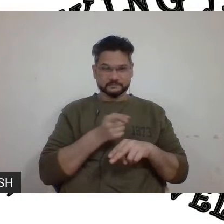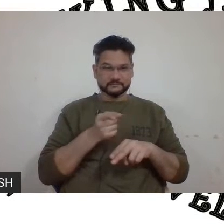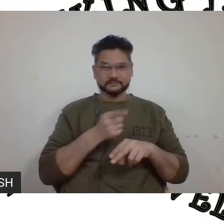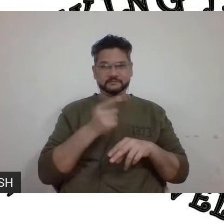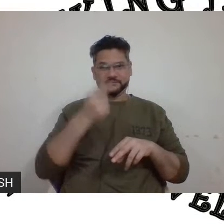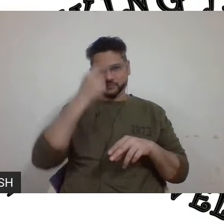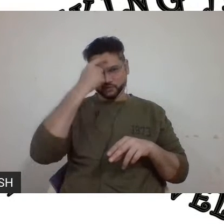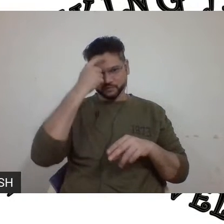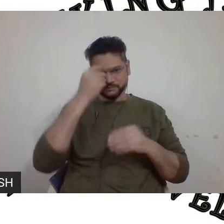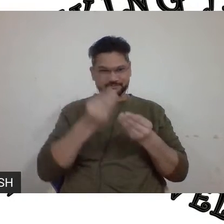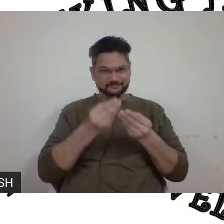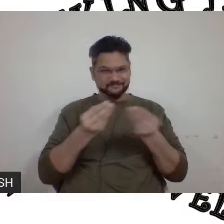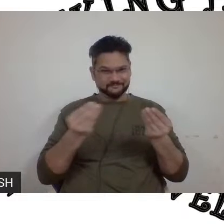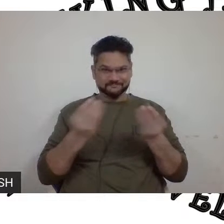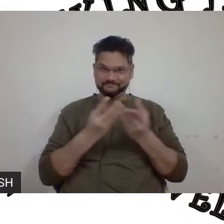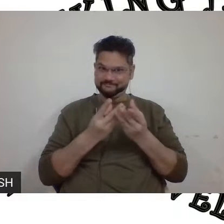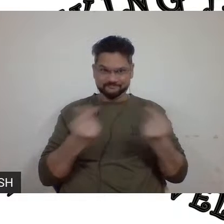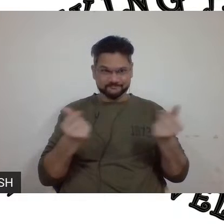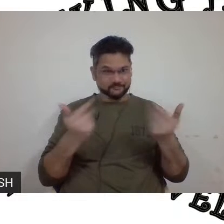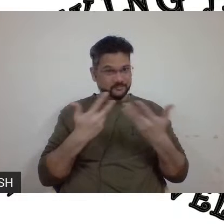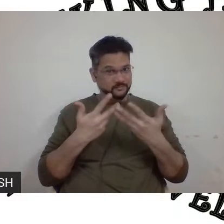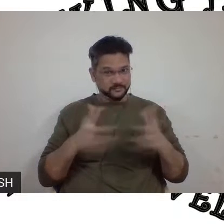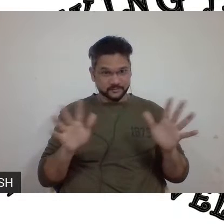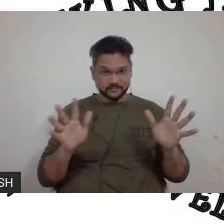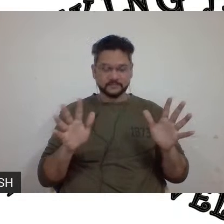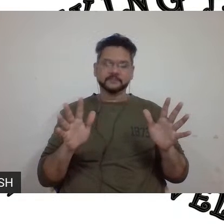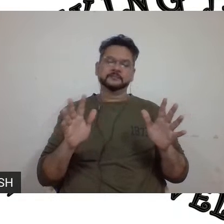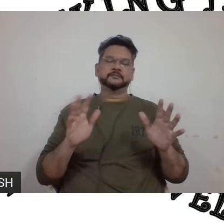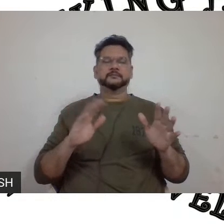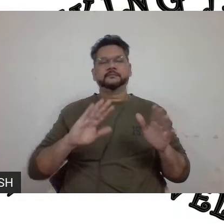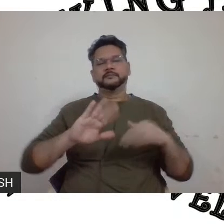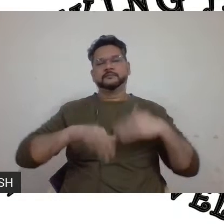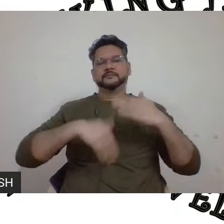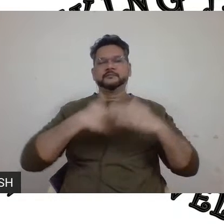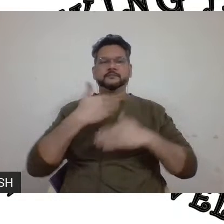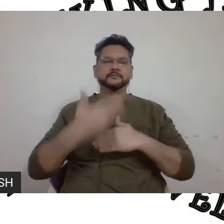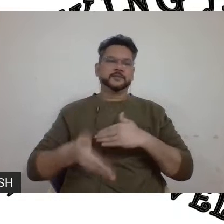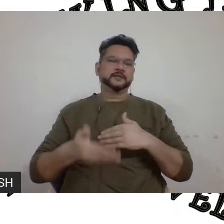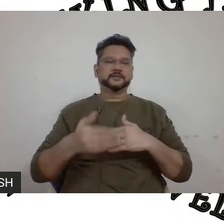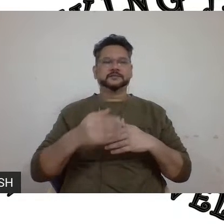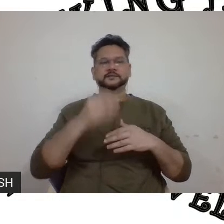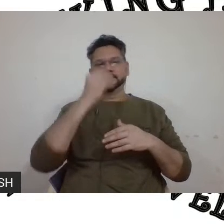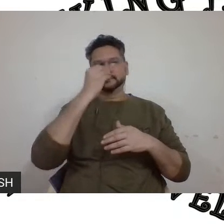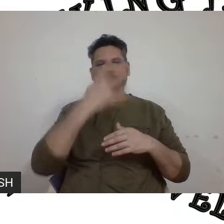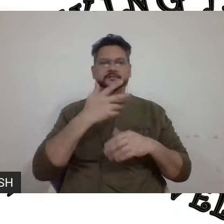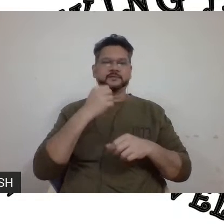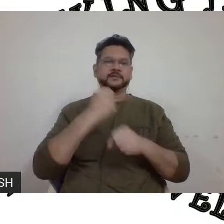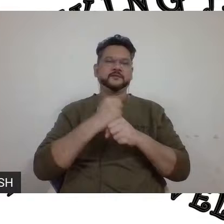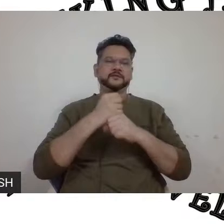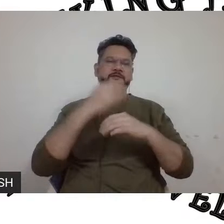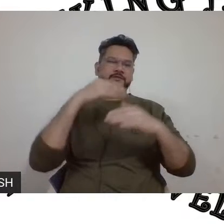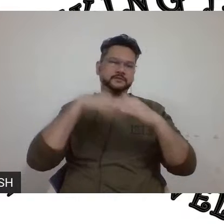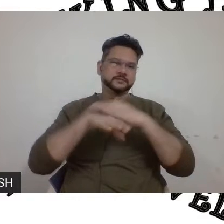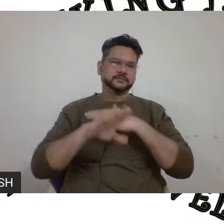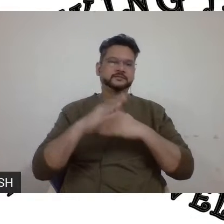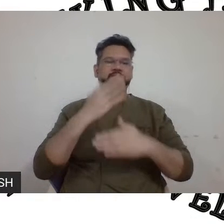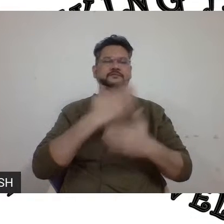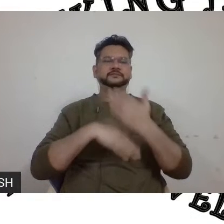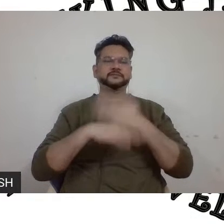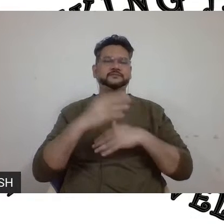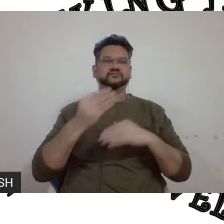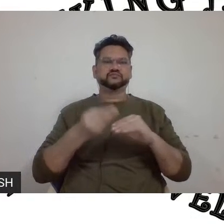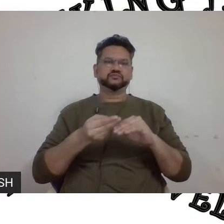see there being any hurdles in increasing the representation which is required